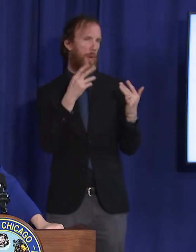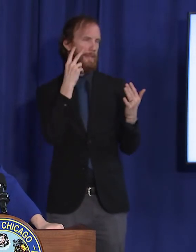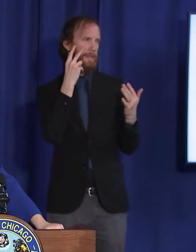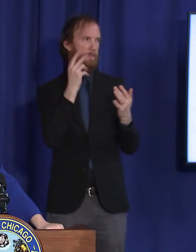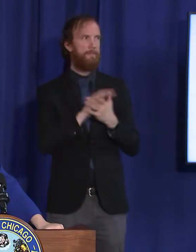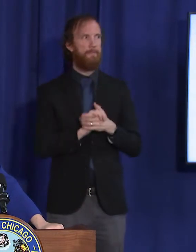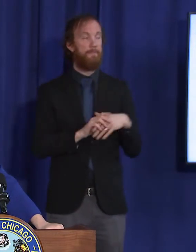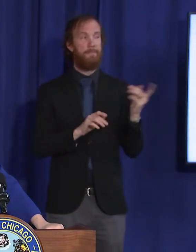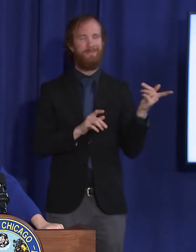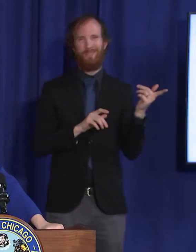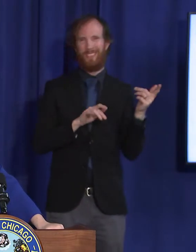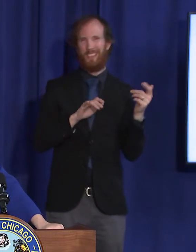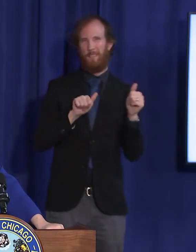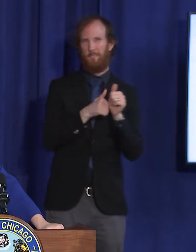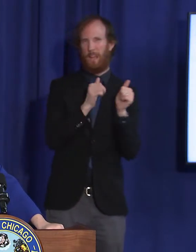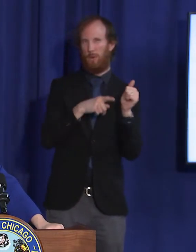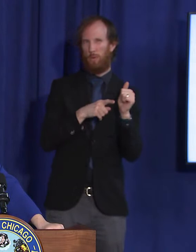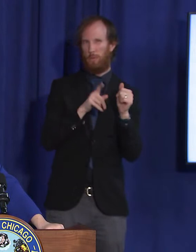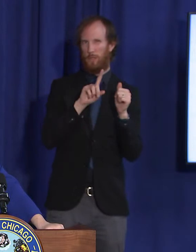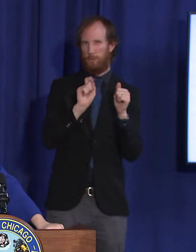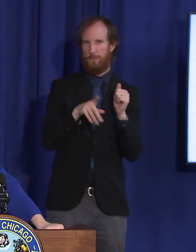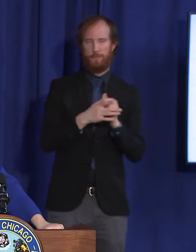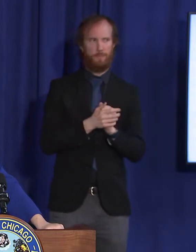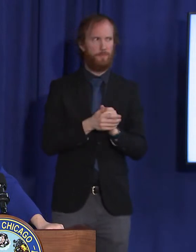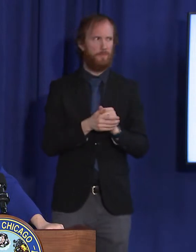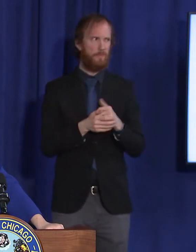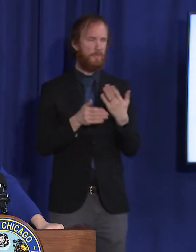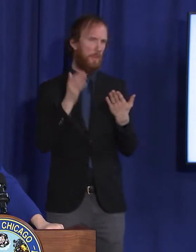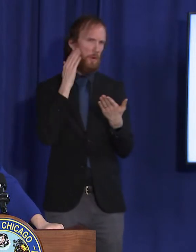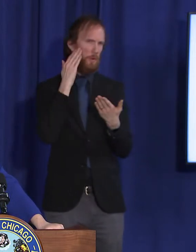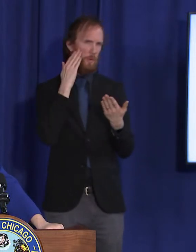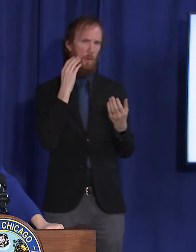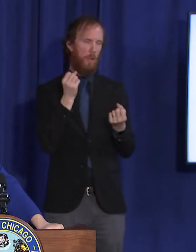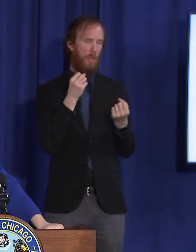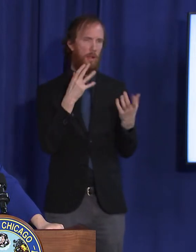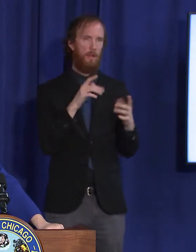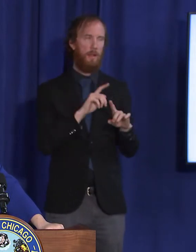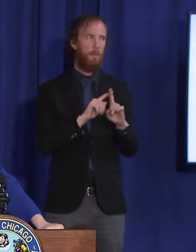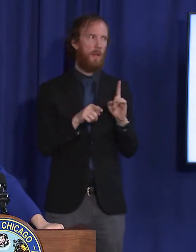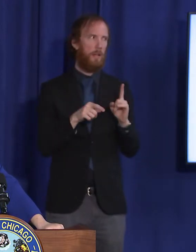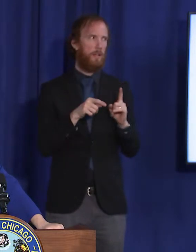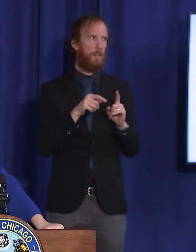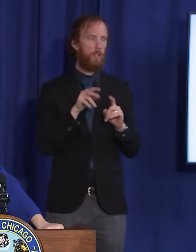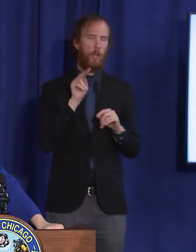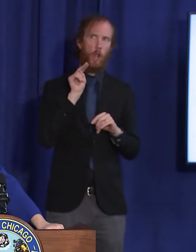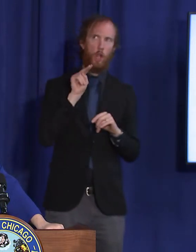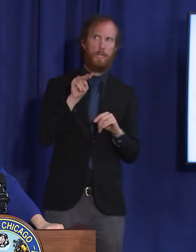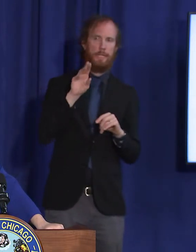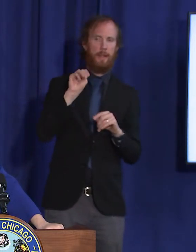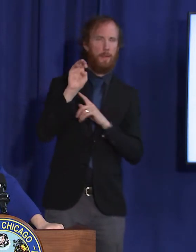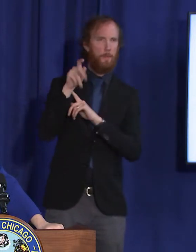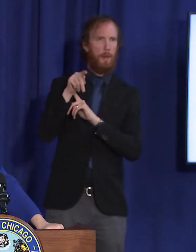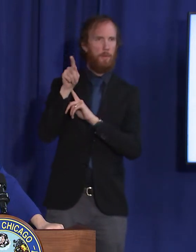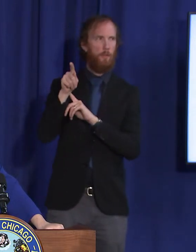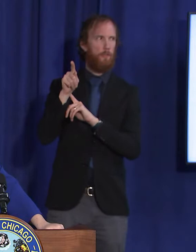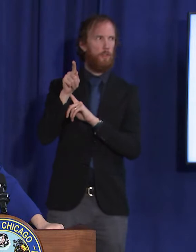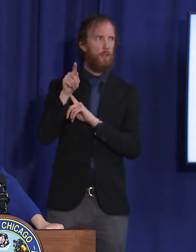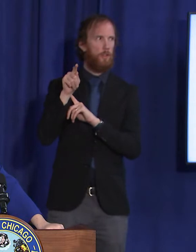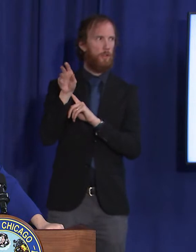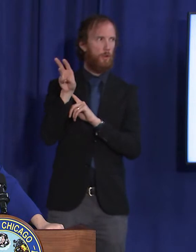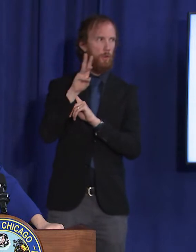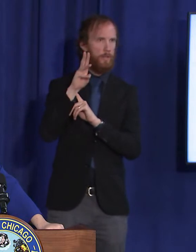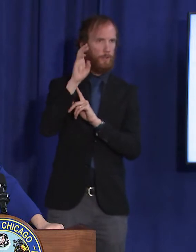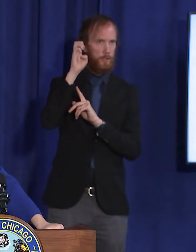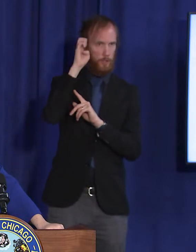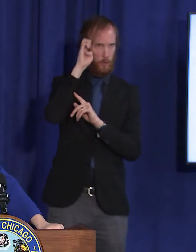a follow-up about it, I mean, you obviously know a lot more. It's just, you're looking at maps of Western Europe right now, everyone went up with the